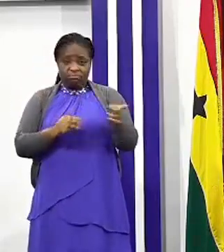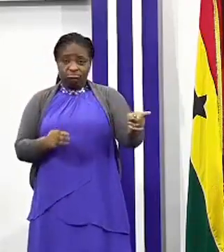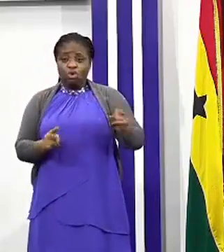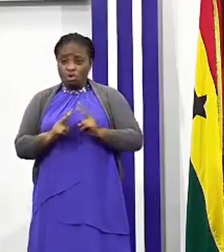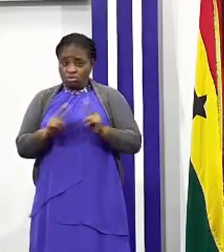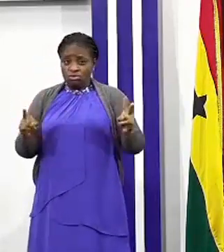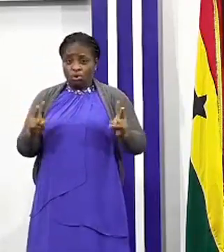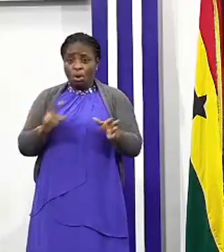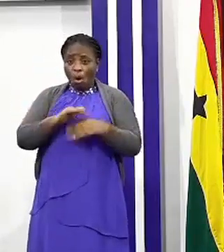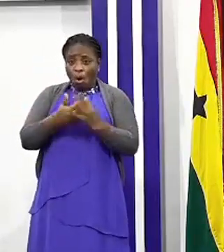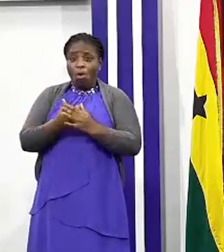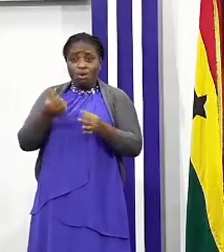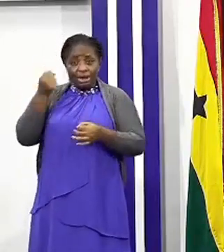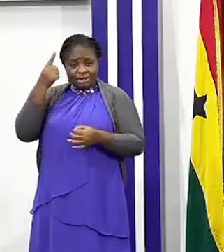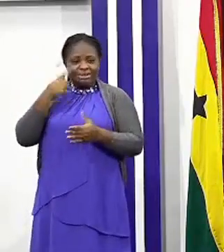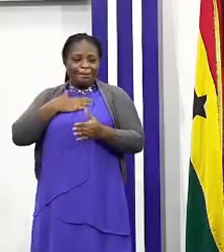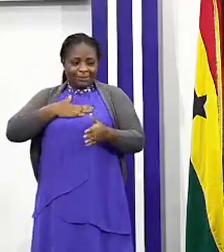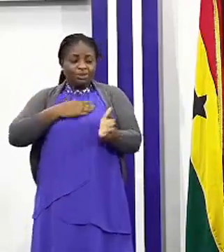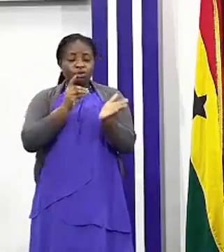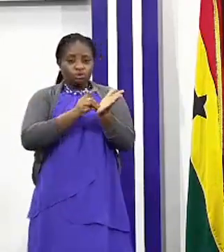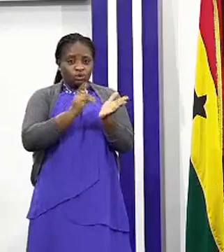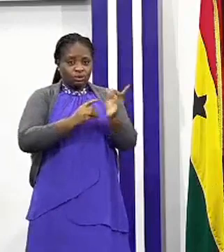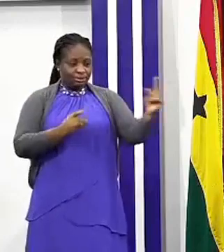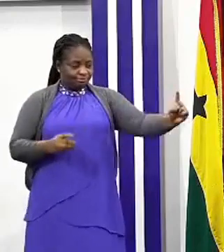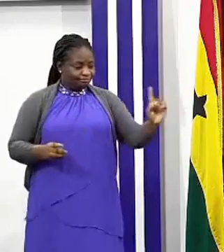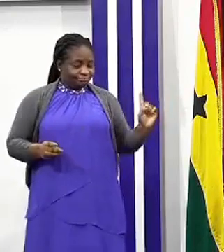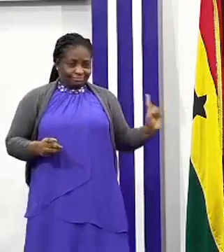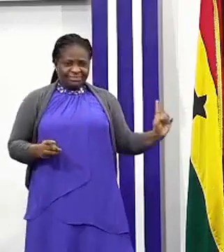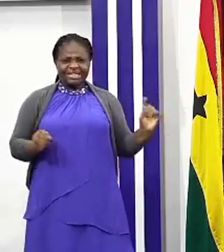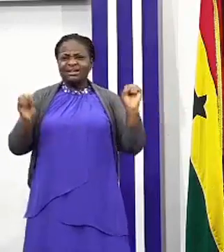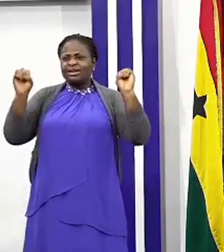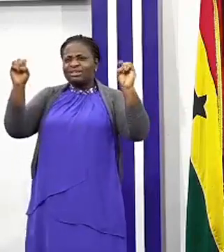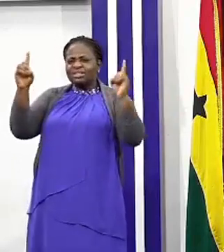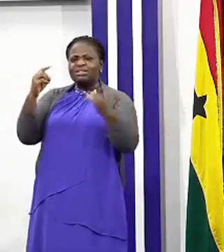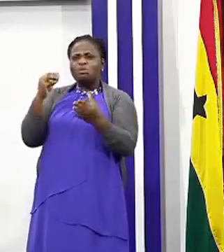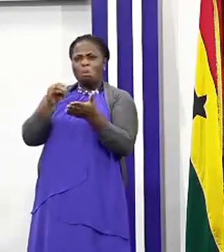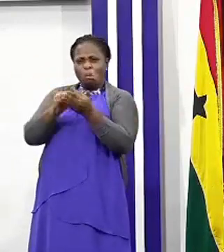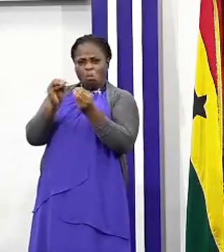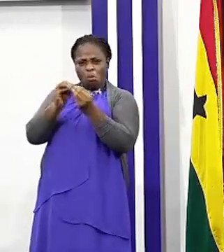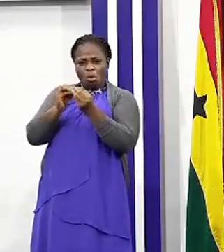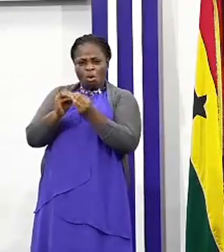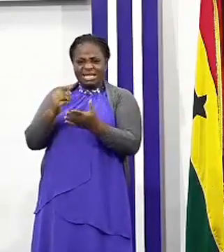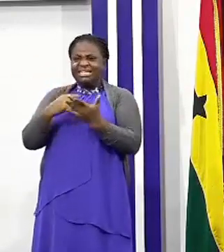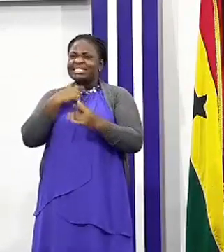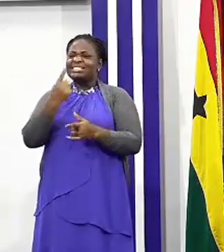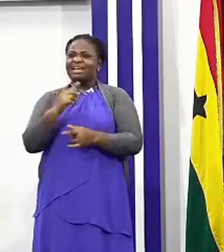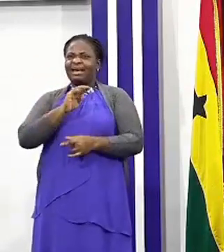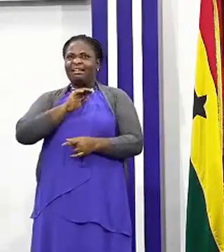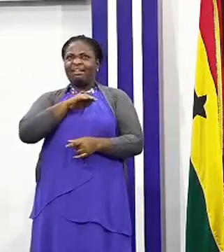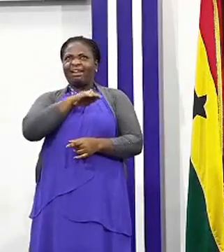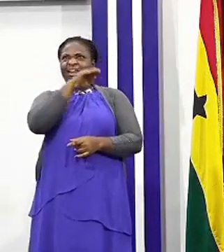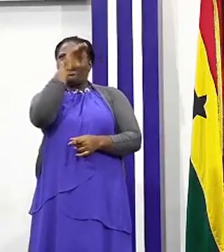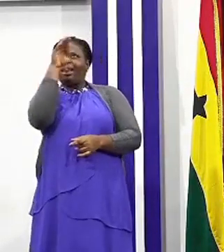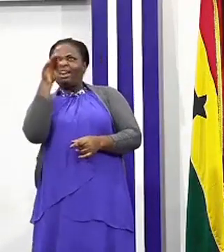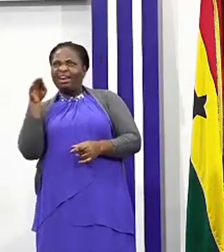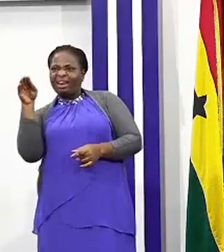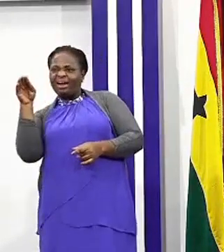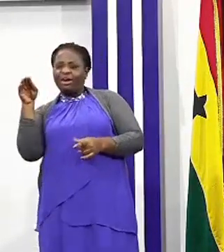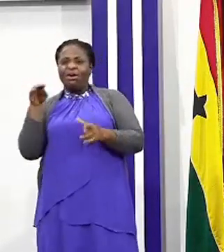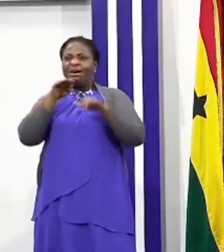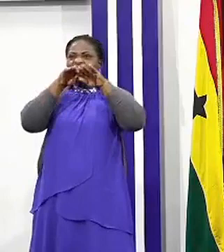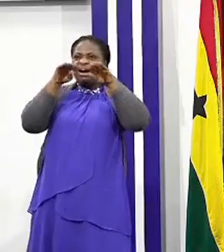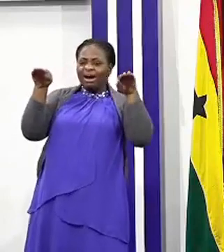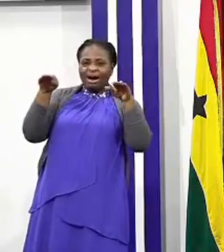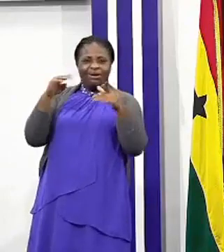therefore, certain nuance on. So, Doc, please take advantage of it to educate us what we mean when we say the curve is flattening. Is it a hospitalization